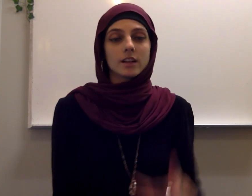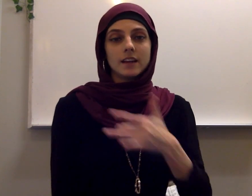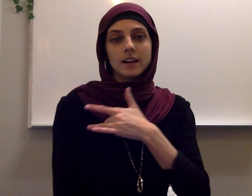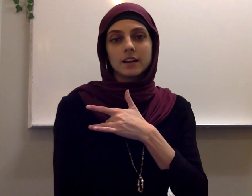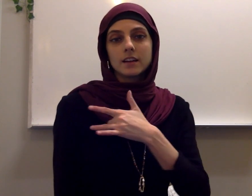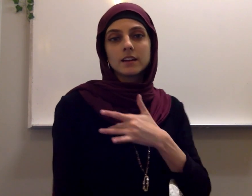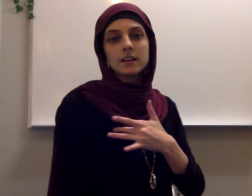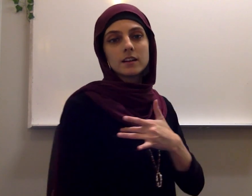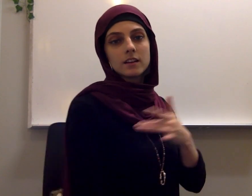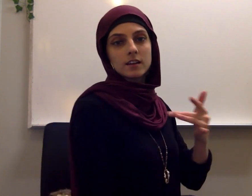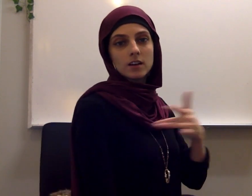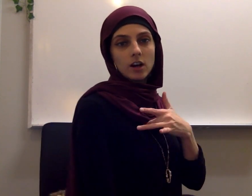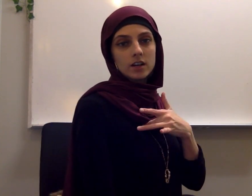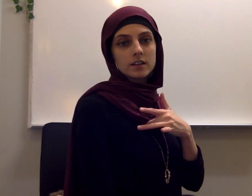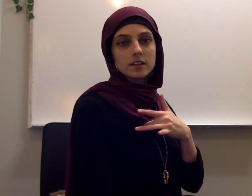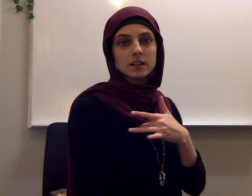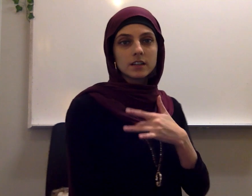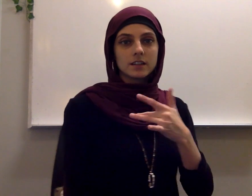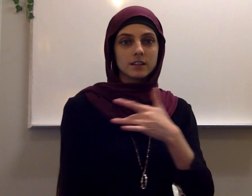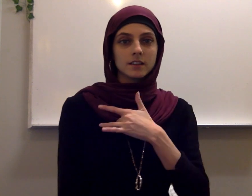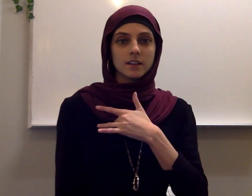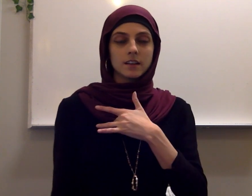attack. Heart.